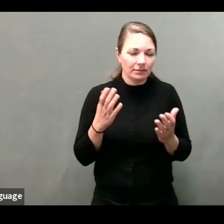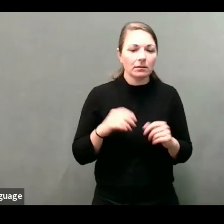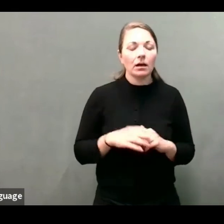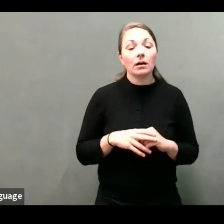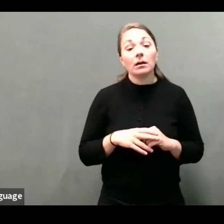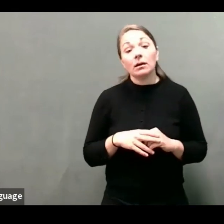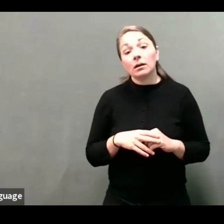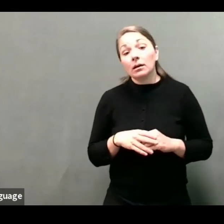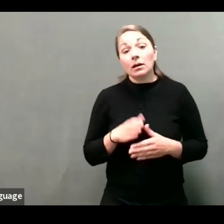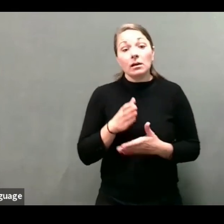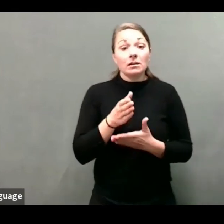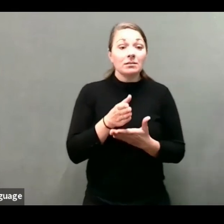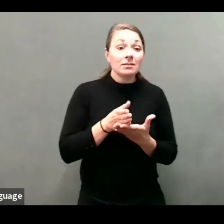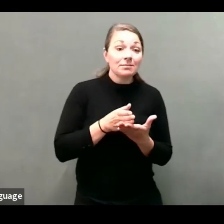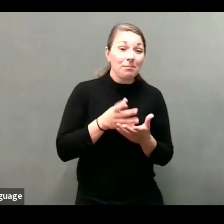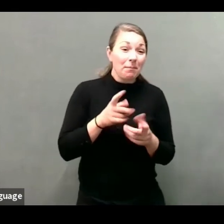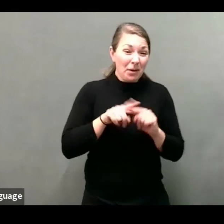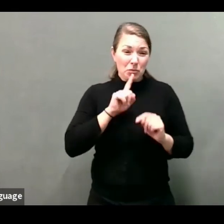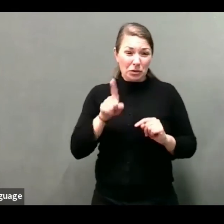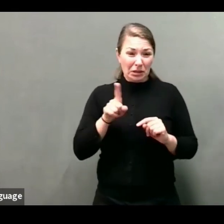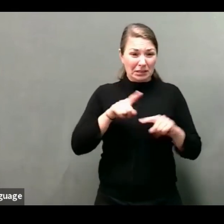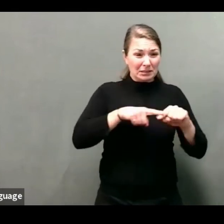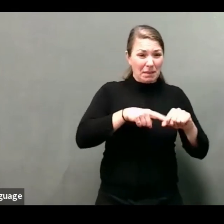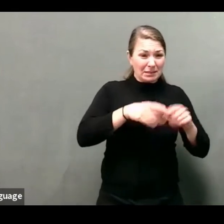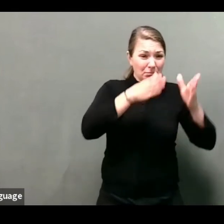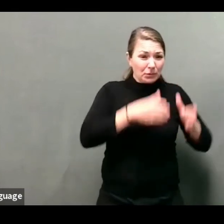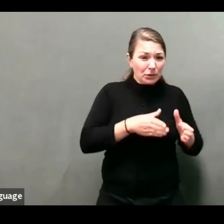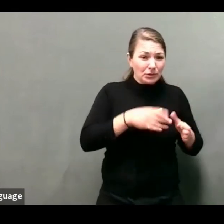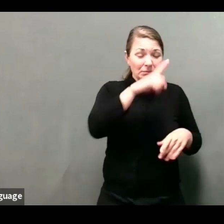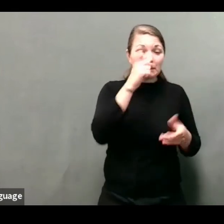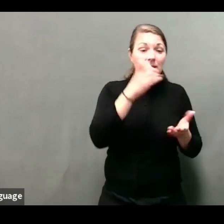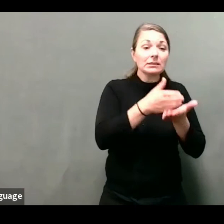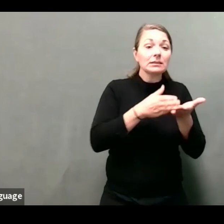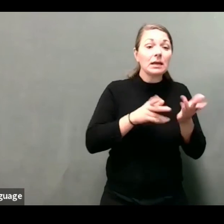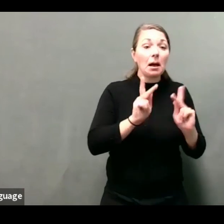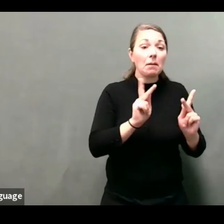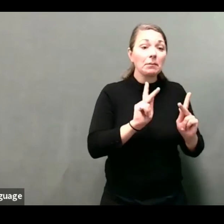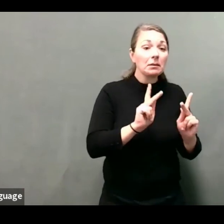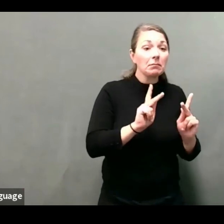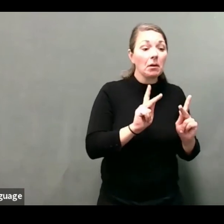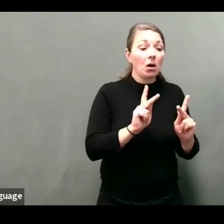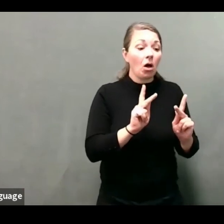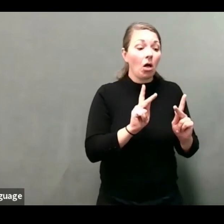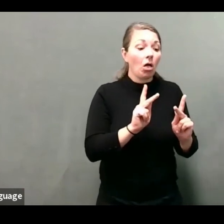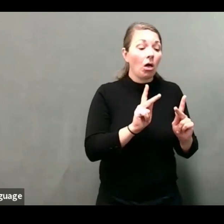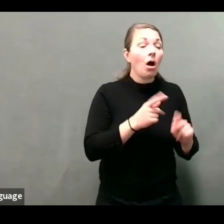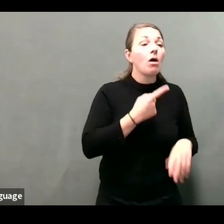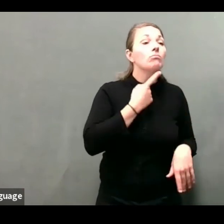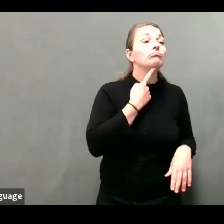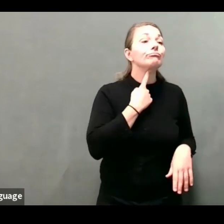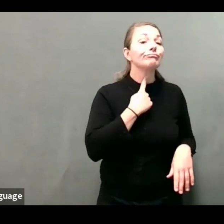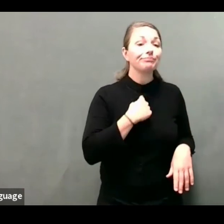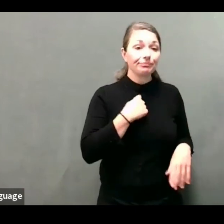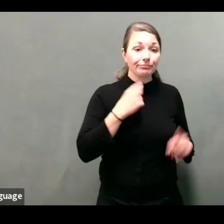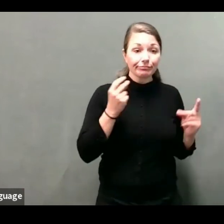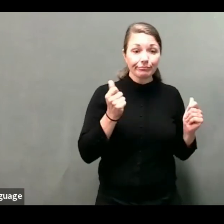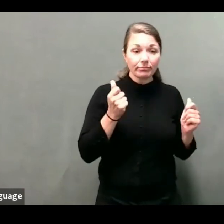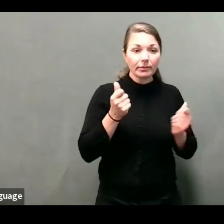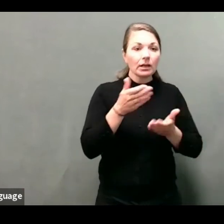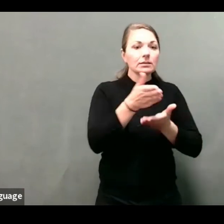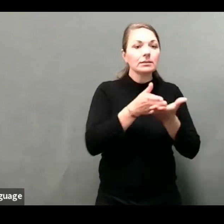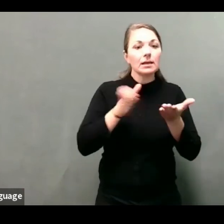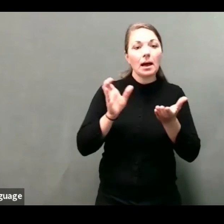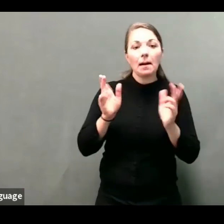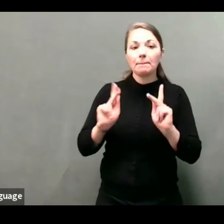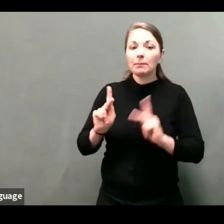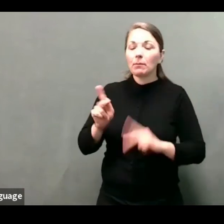know, some people drink like a tiny sip that goes straight down. Some people like really just swish things around their mouth. That's going to be different